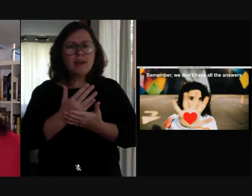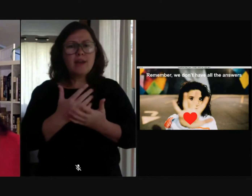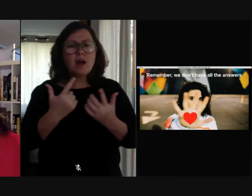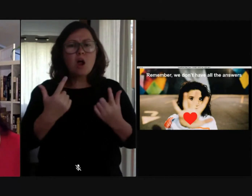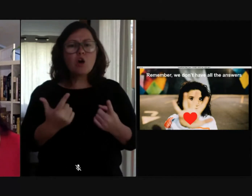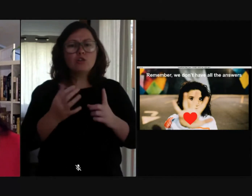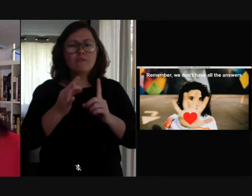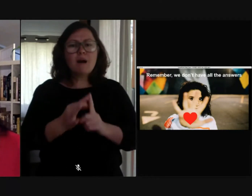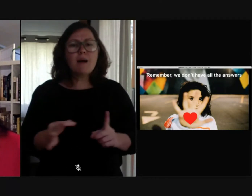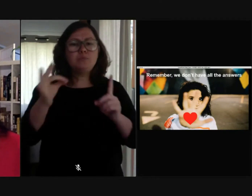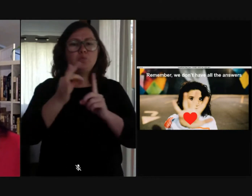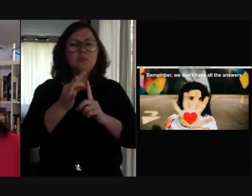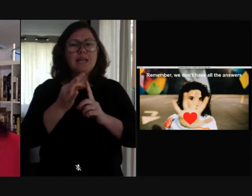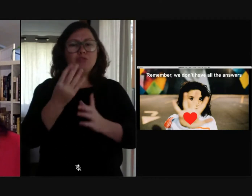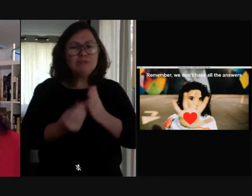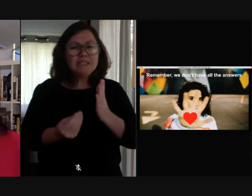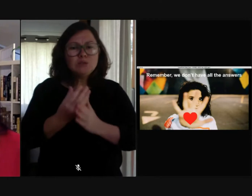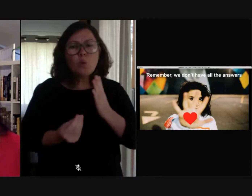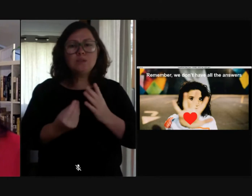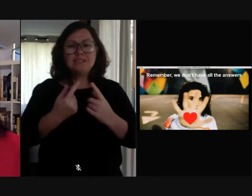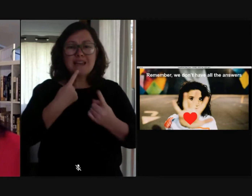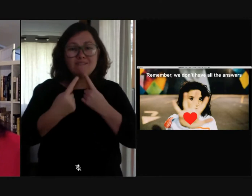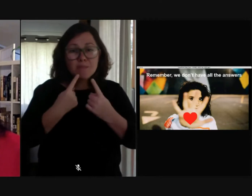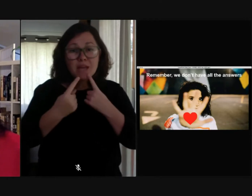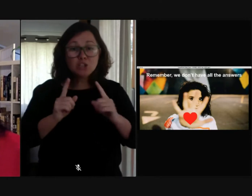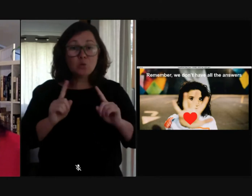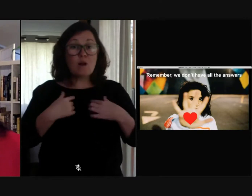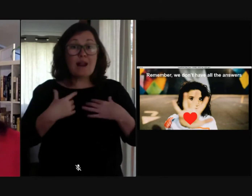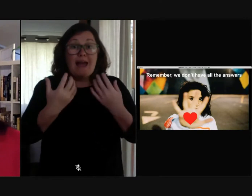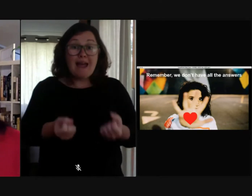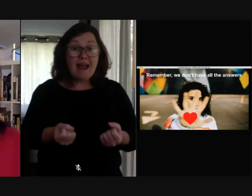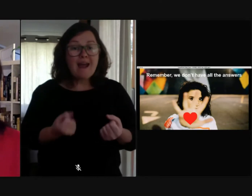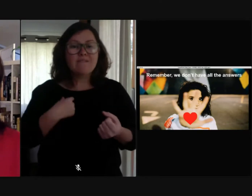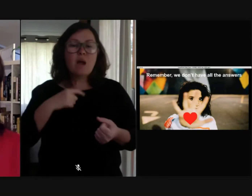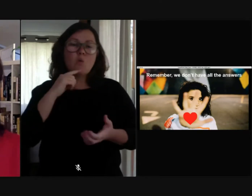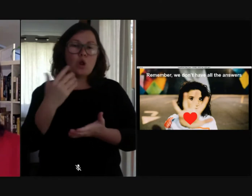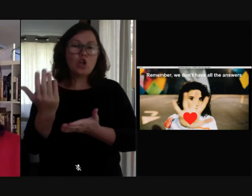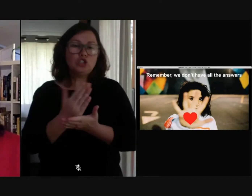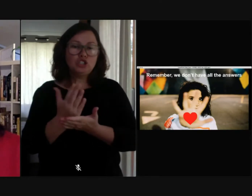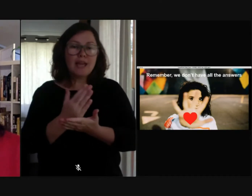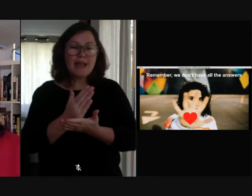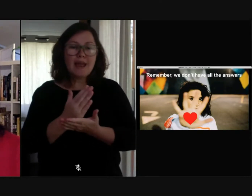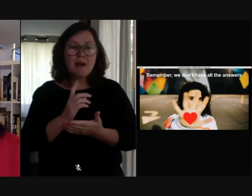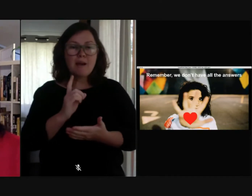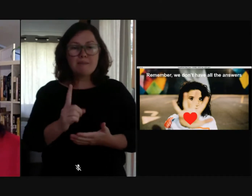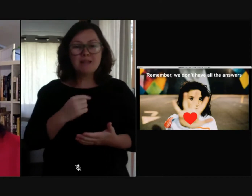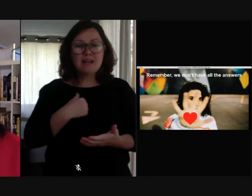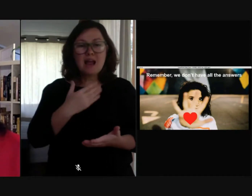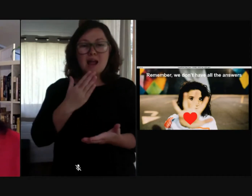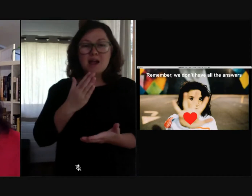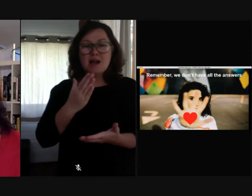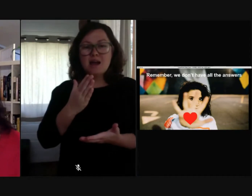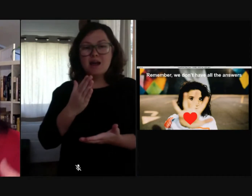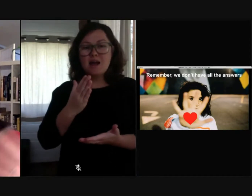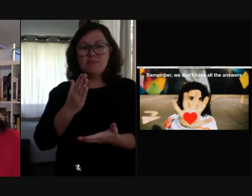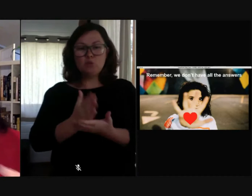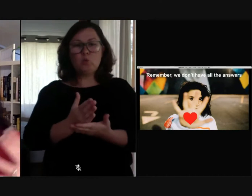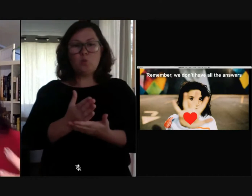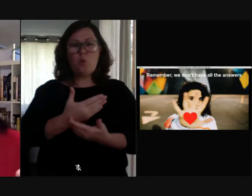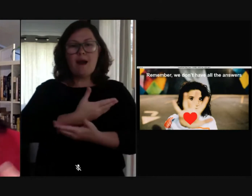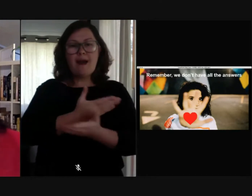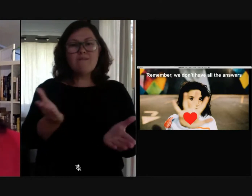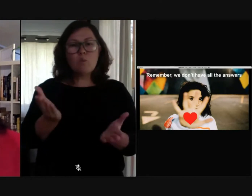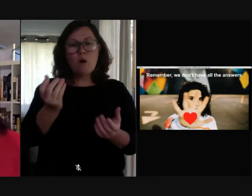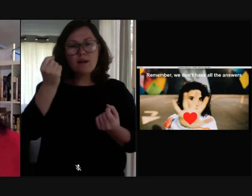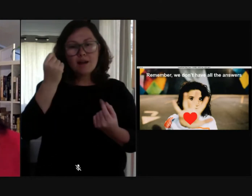up-to-date information that I have, but I just want everybody to understand, and I'm sure you do, that we are all